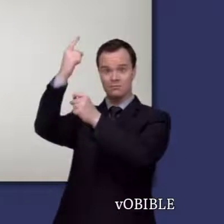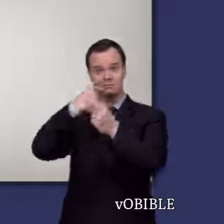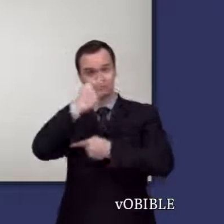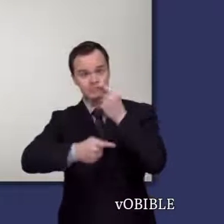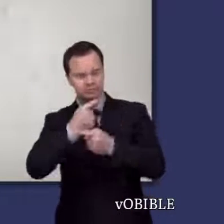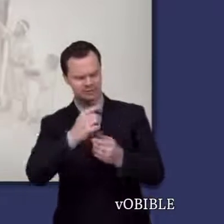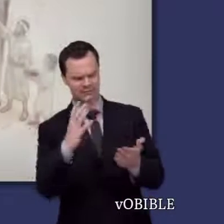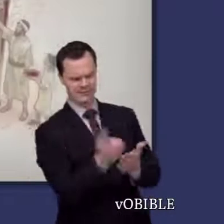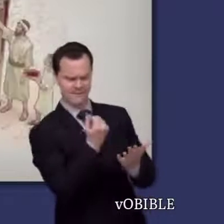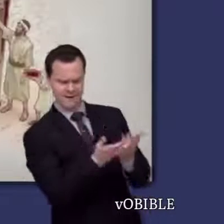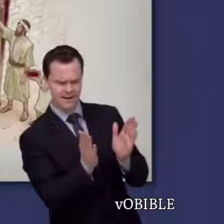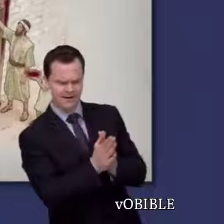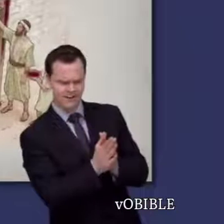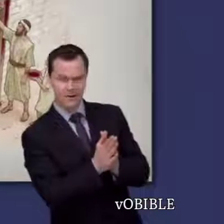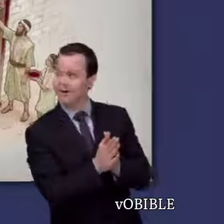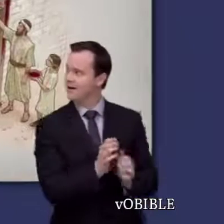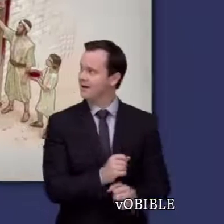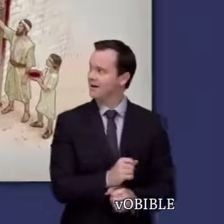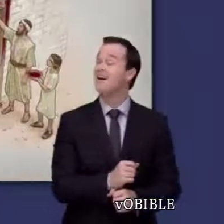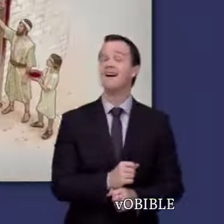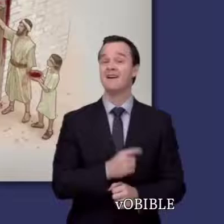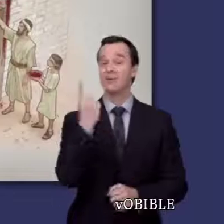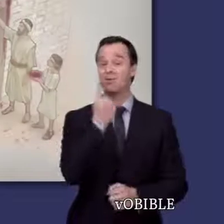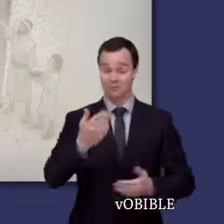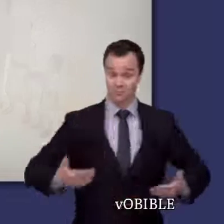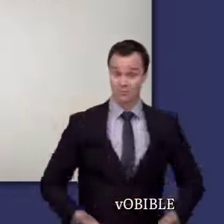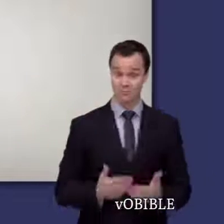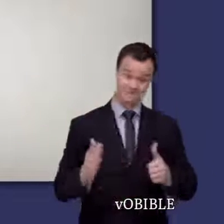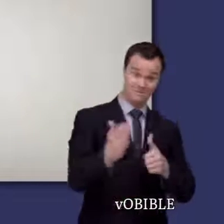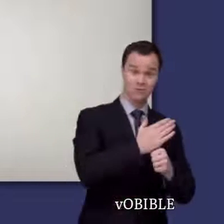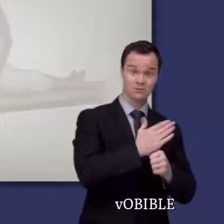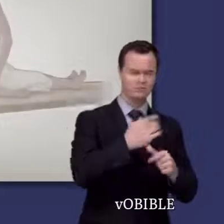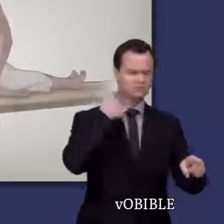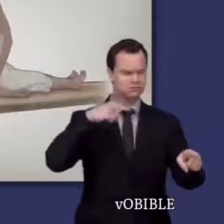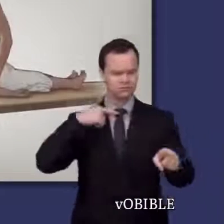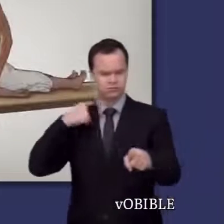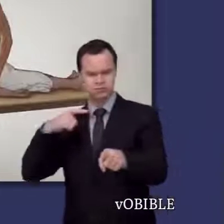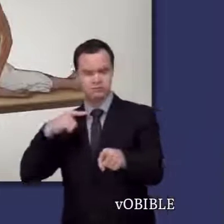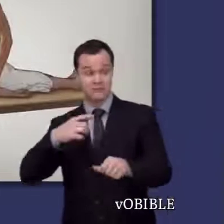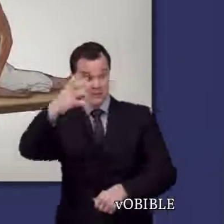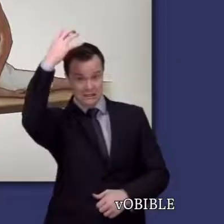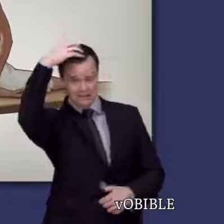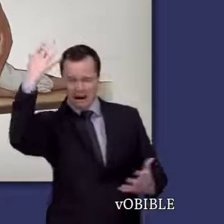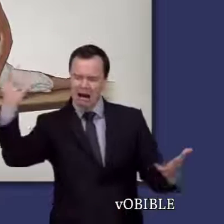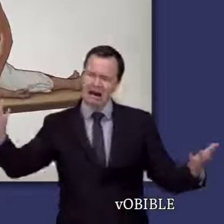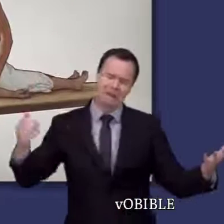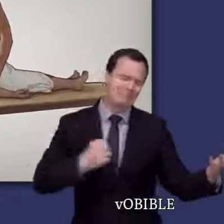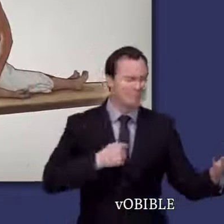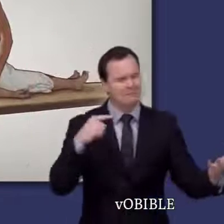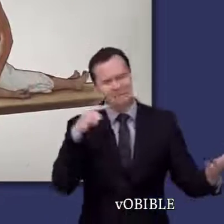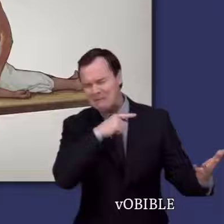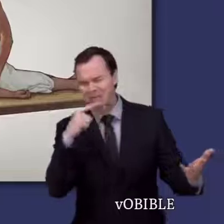In chapter 12, God institutes the Passover. He also brings the 10th and final plague, the death